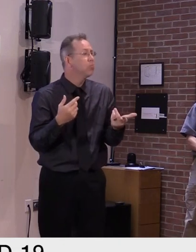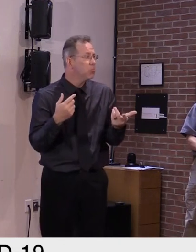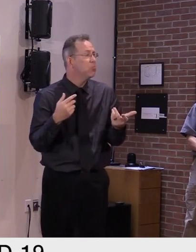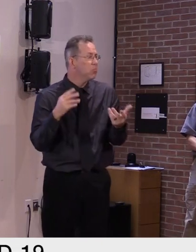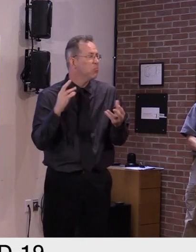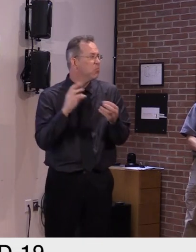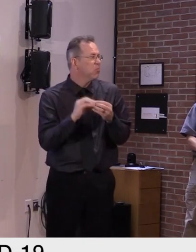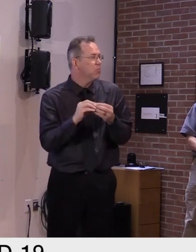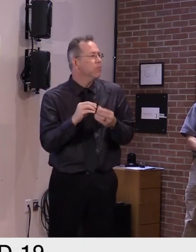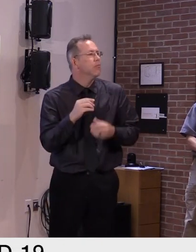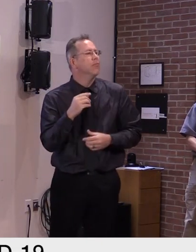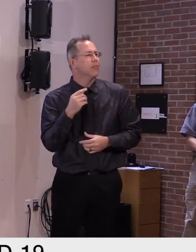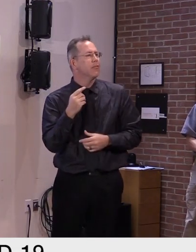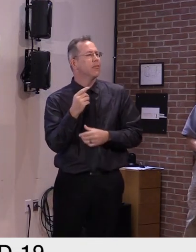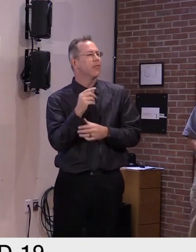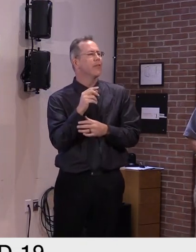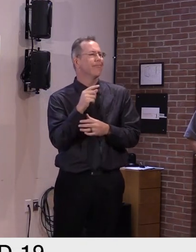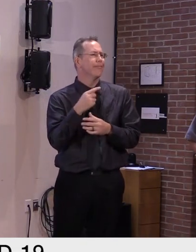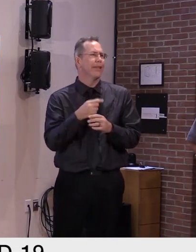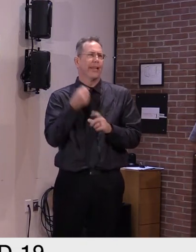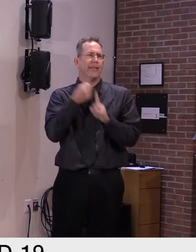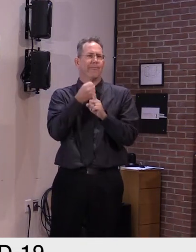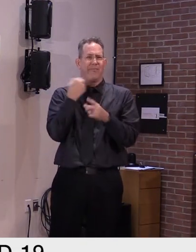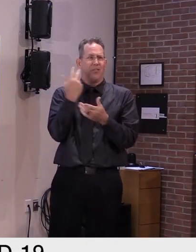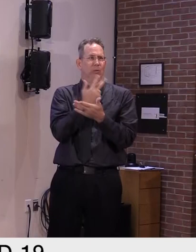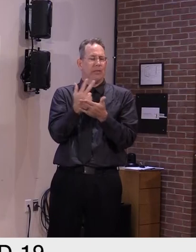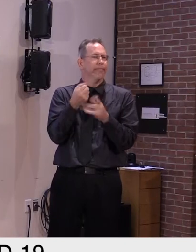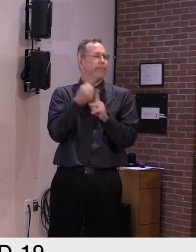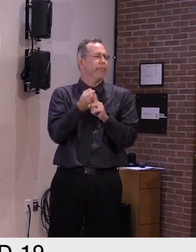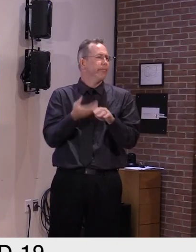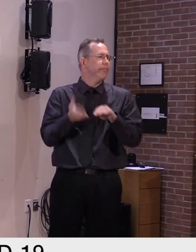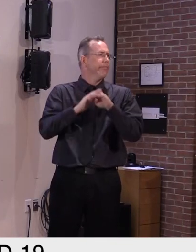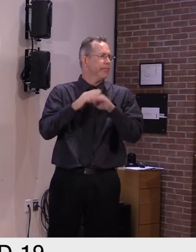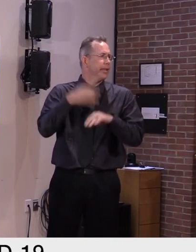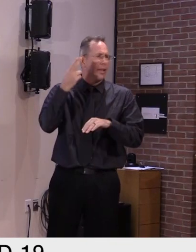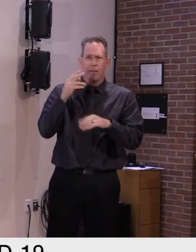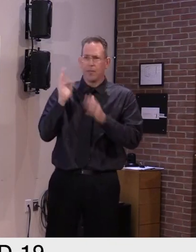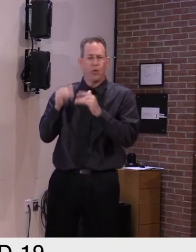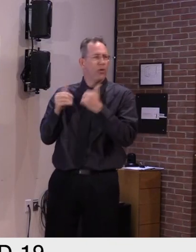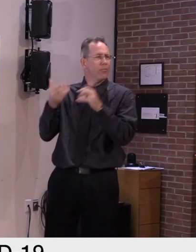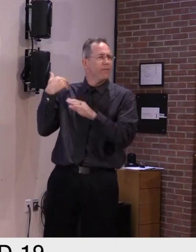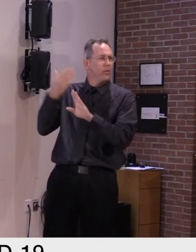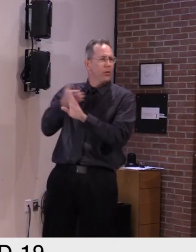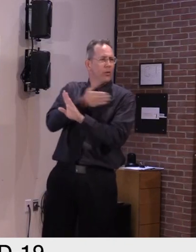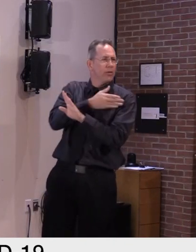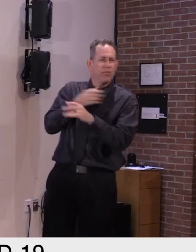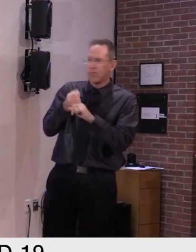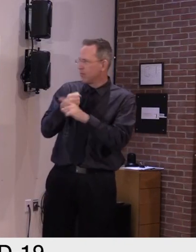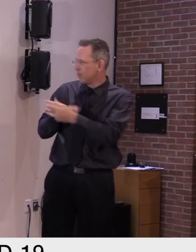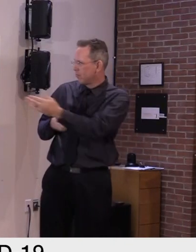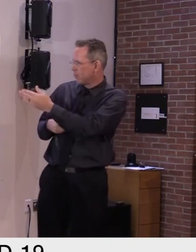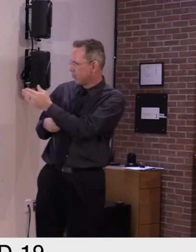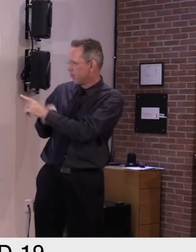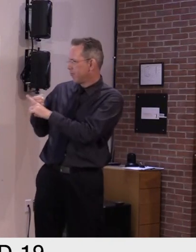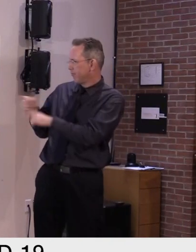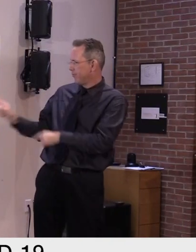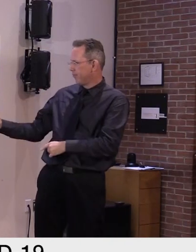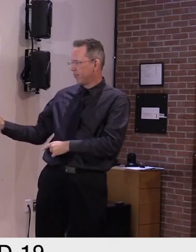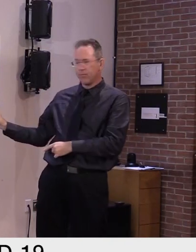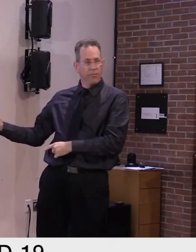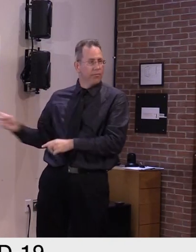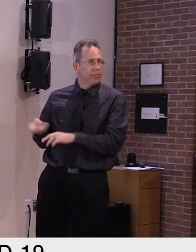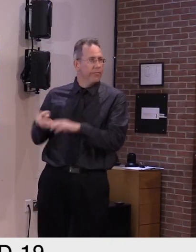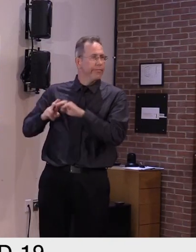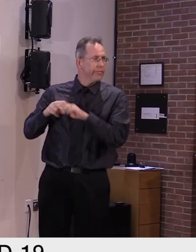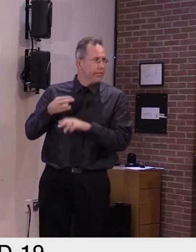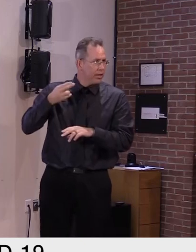from the middle part of April. We had 201 cases over the last 3 weeks. When you look at them combined,